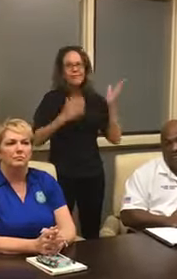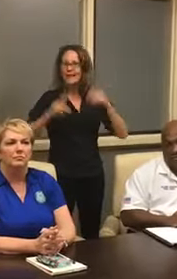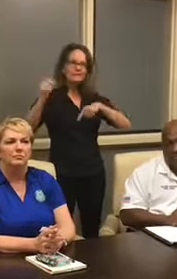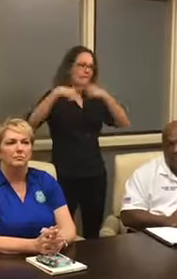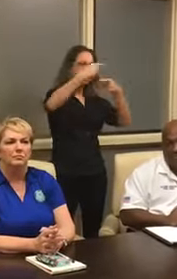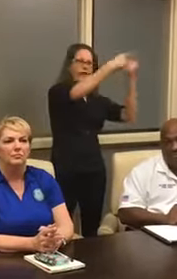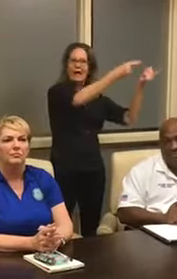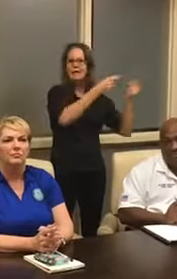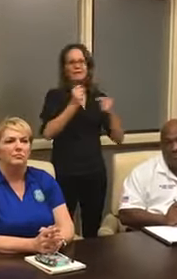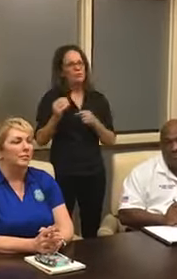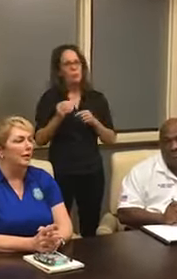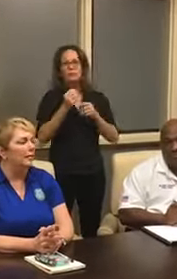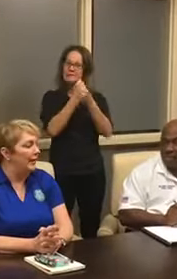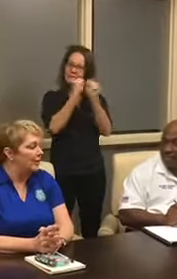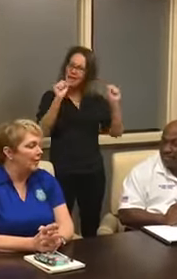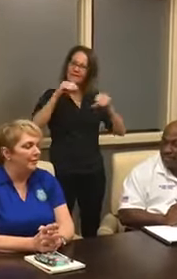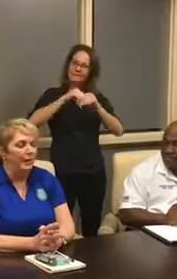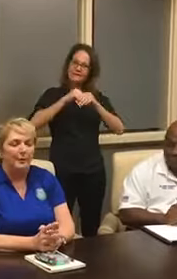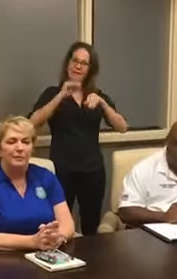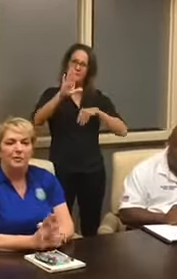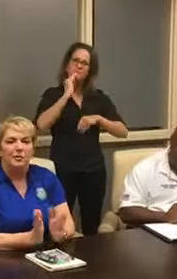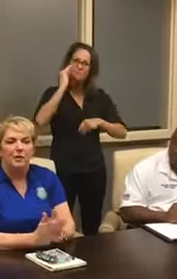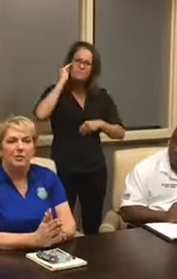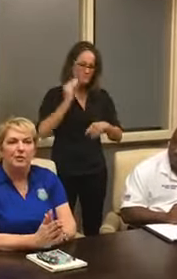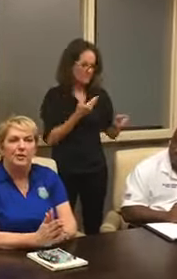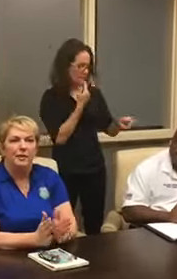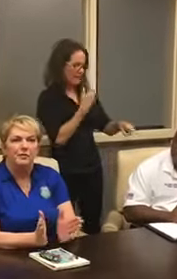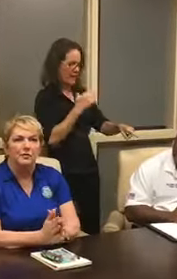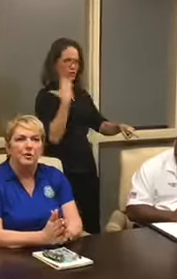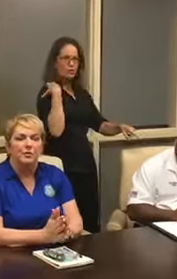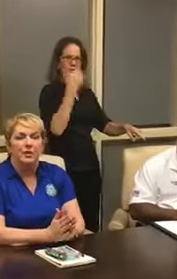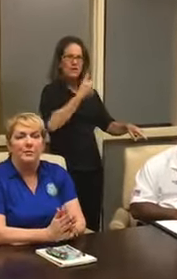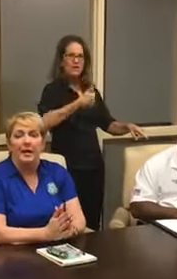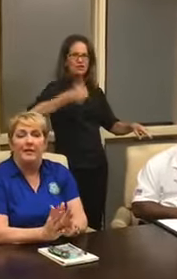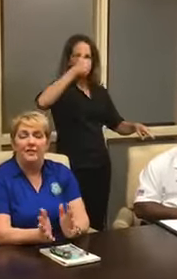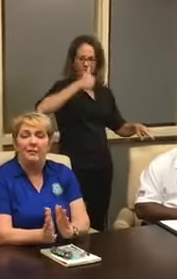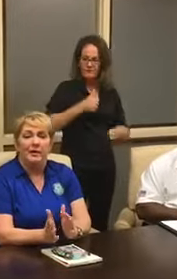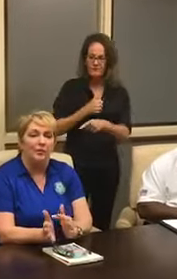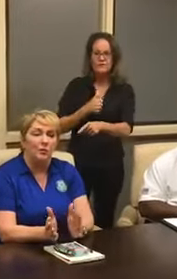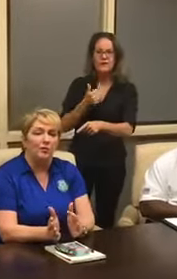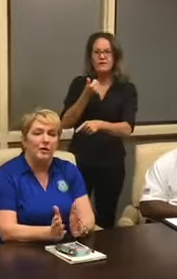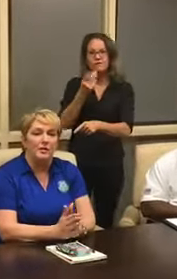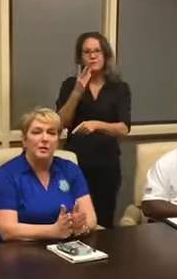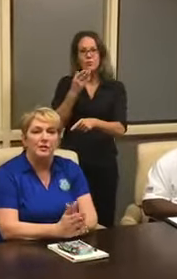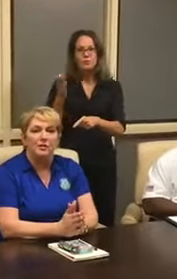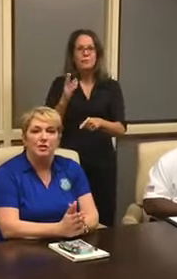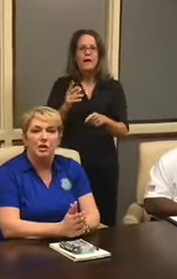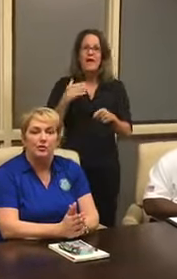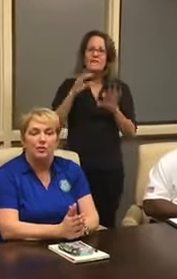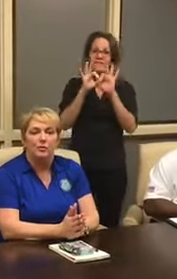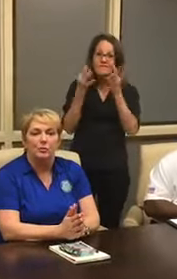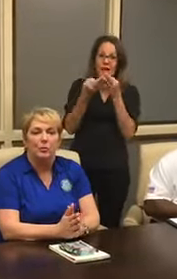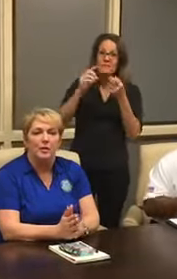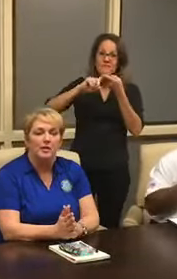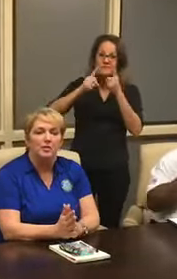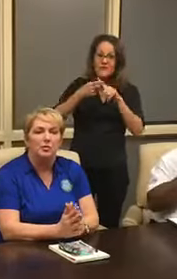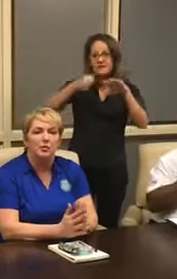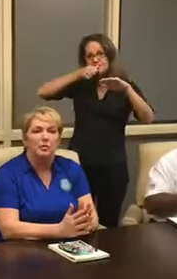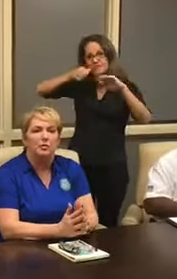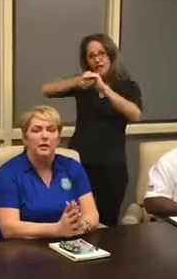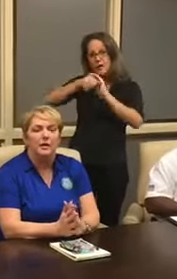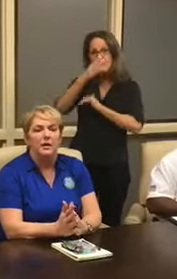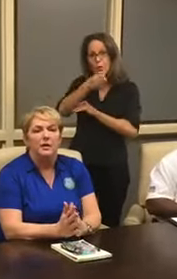yourself safe. Thank you, Chief. Just a couple other things. For those that may have family or friends in the shelter over at Boynton High